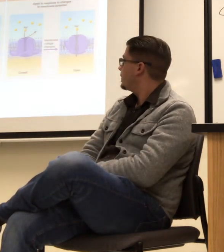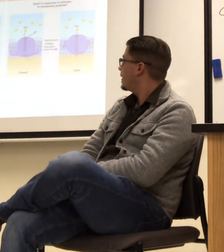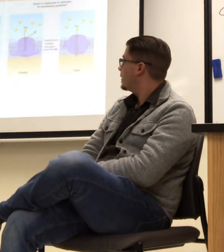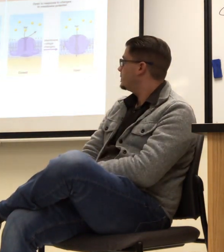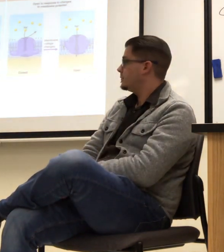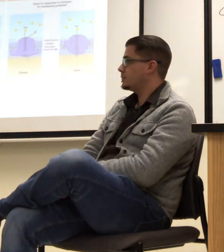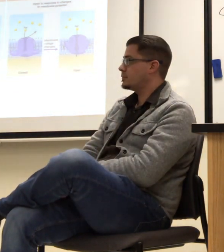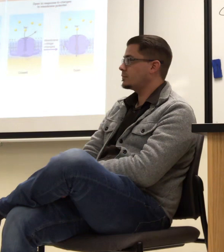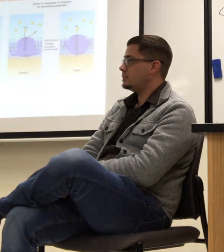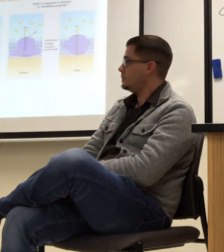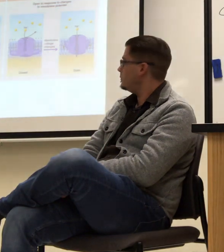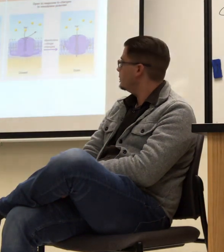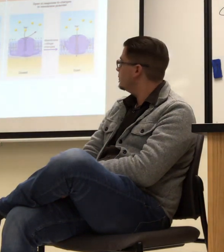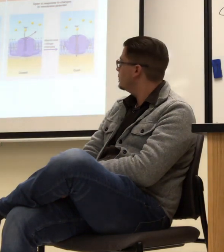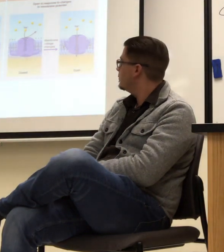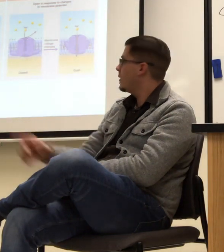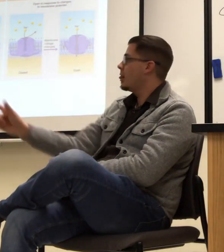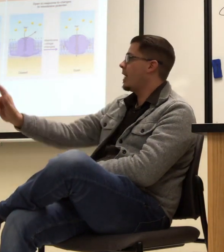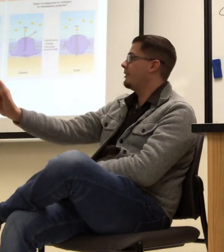write the term down,